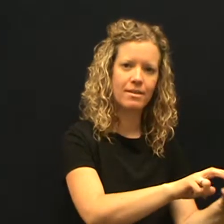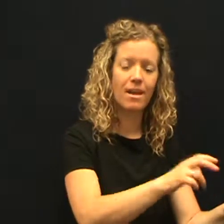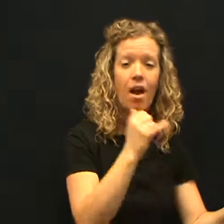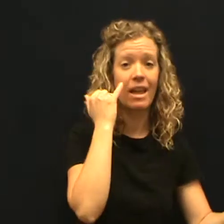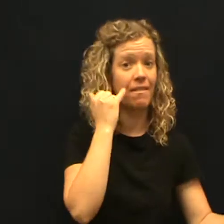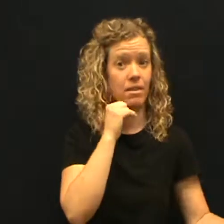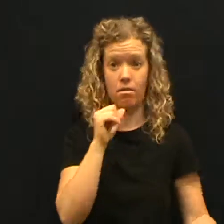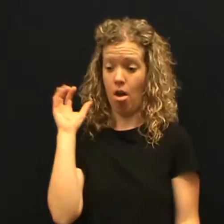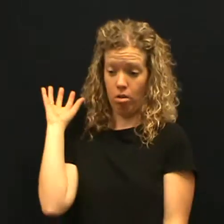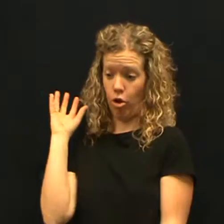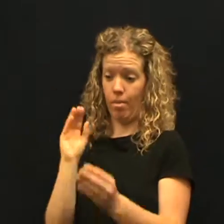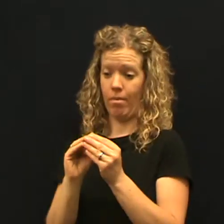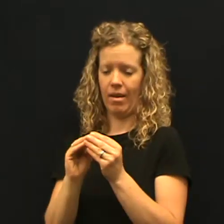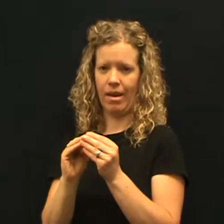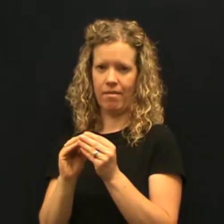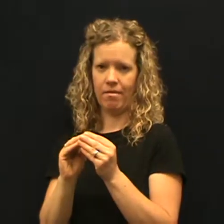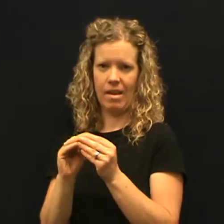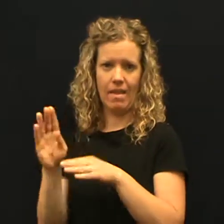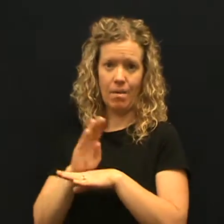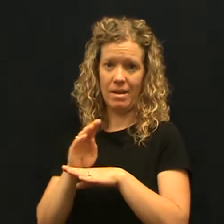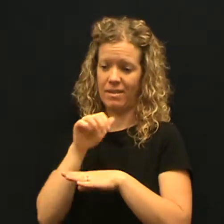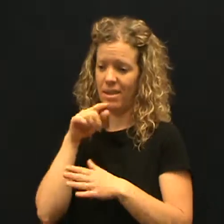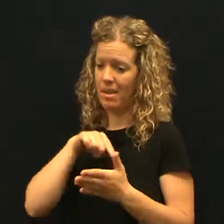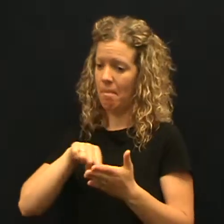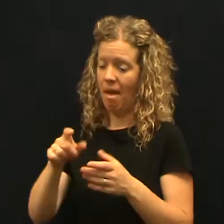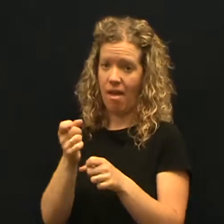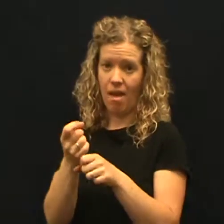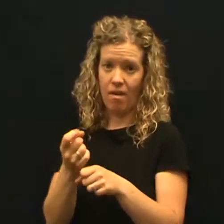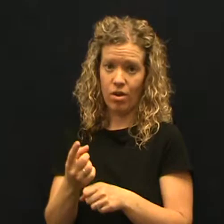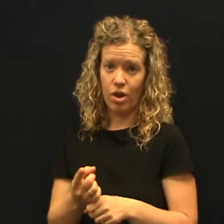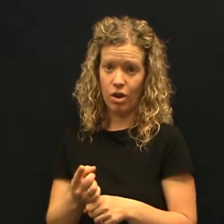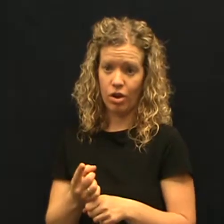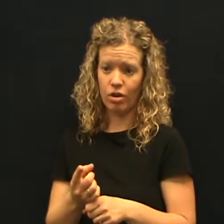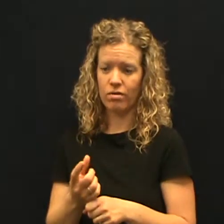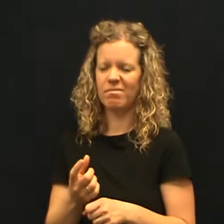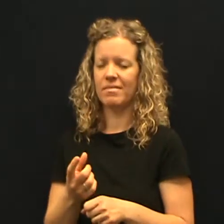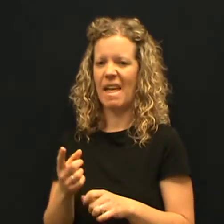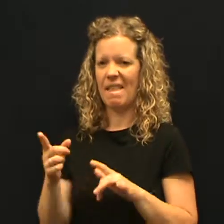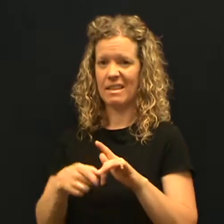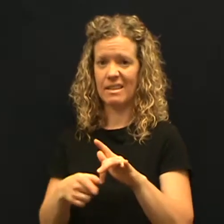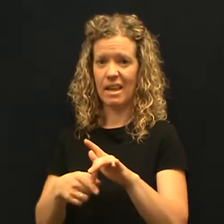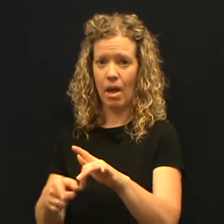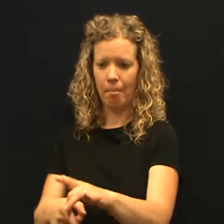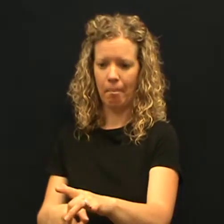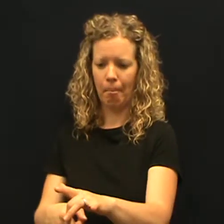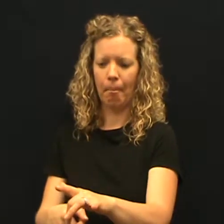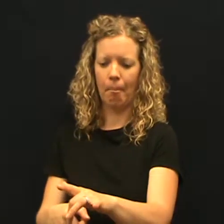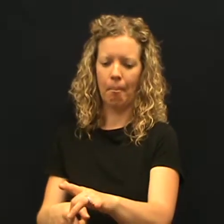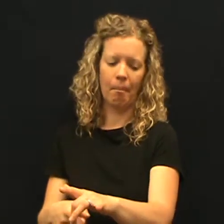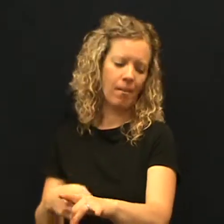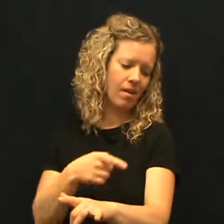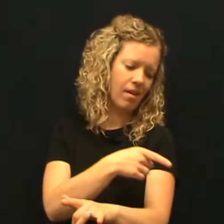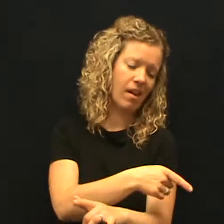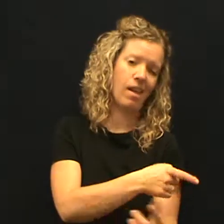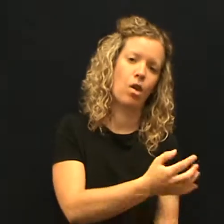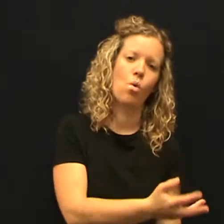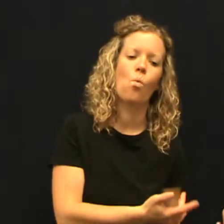pay dividends for a number of years, then before they can pay a dividend to their common stockholder, they only have to